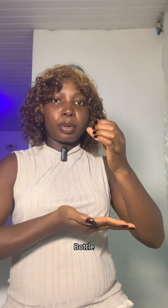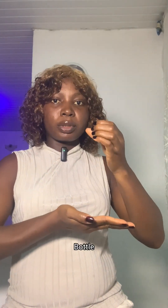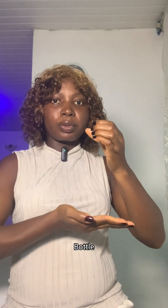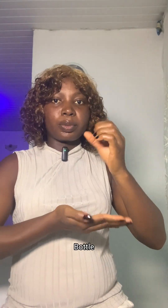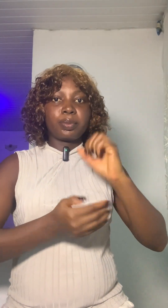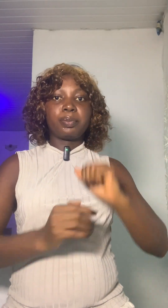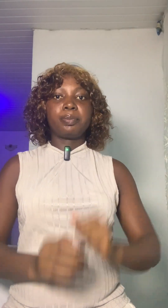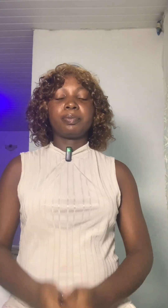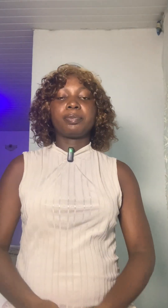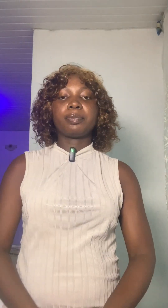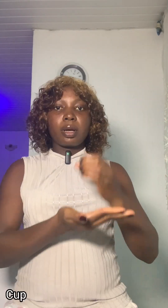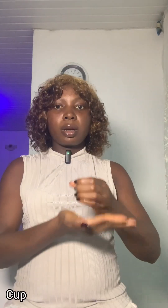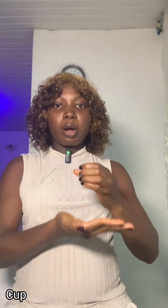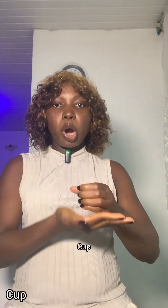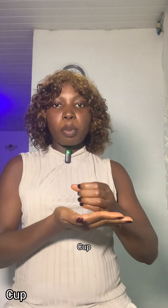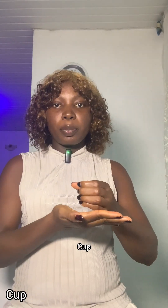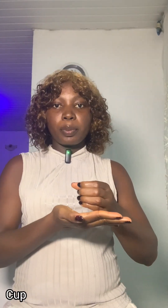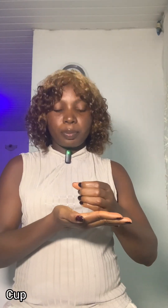Bottle. Cup.